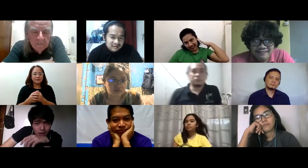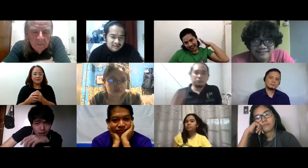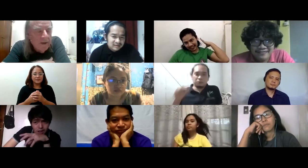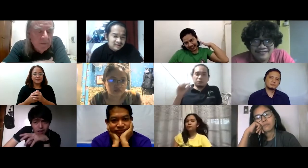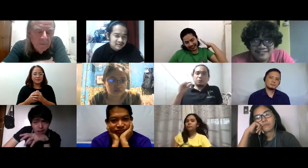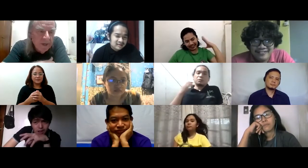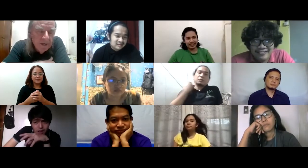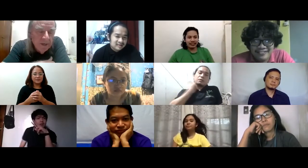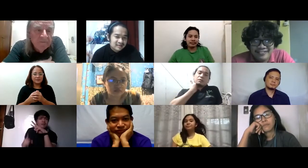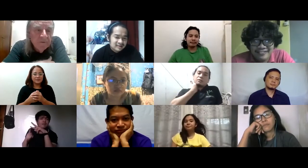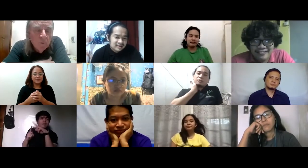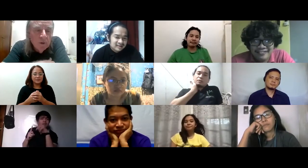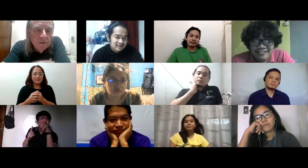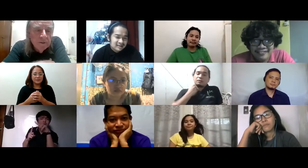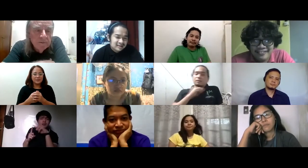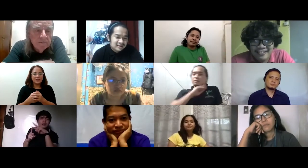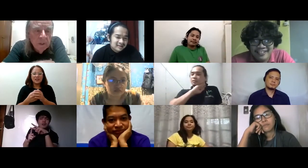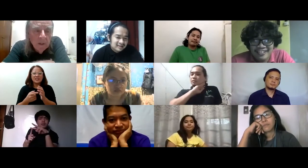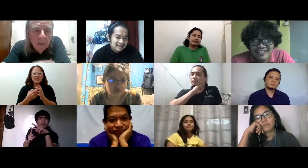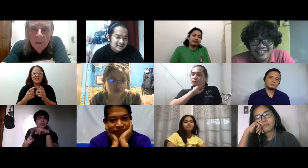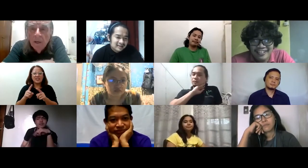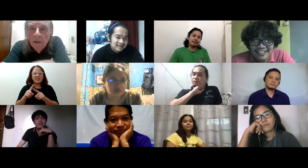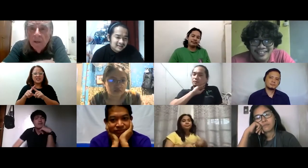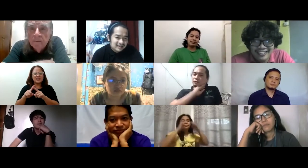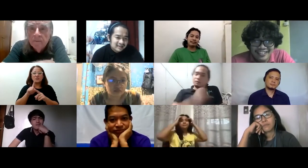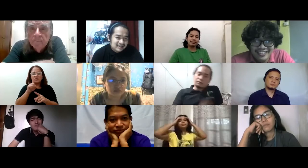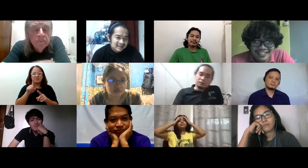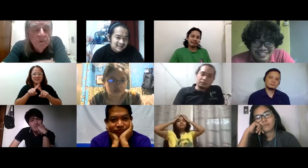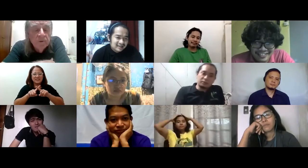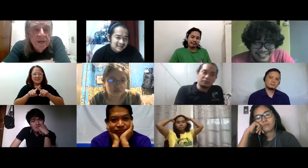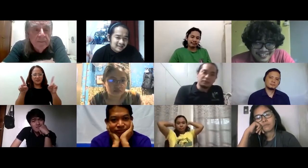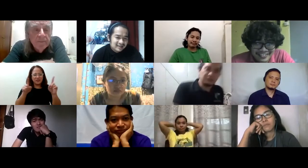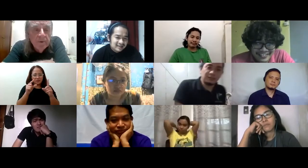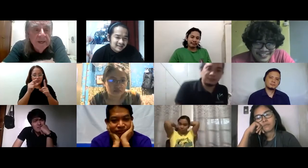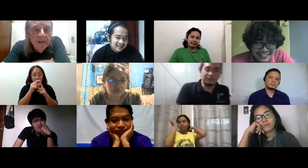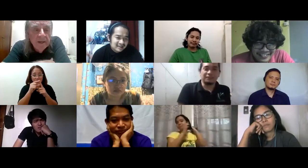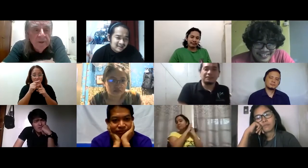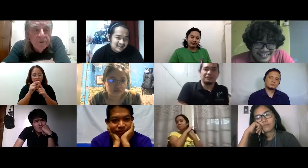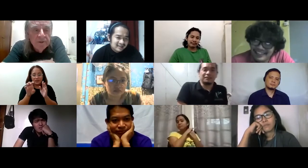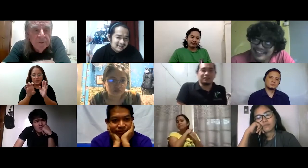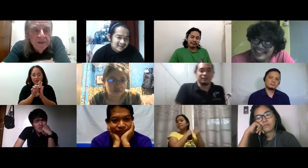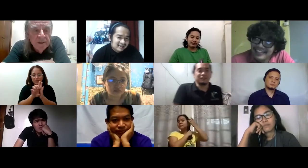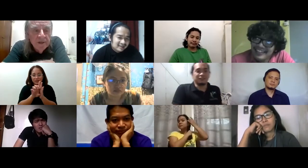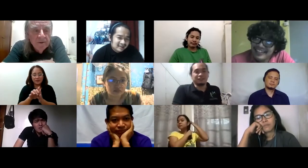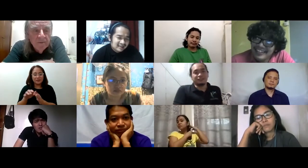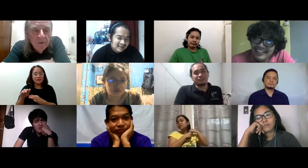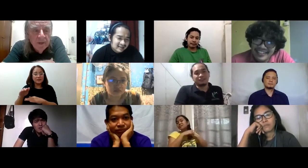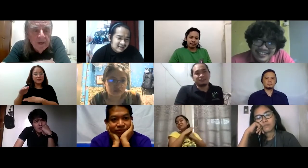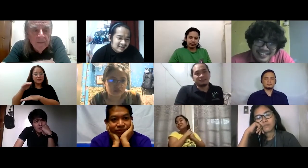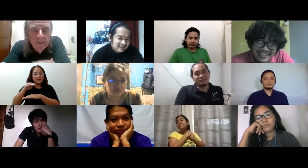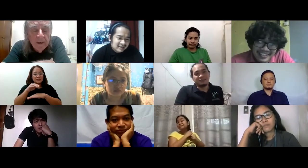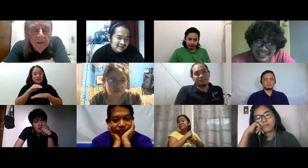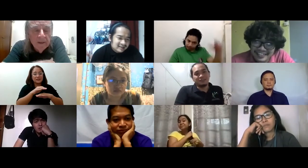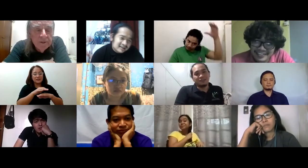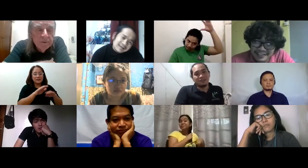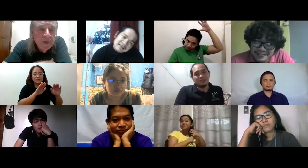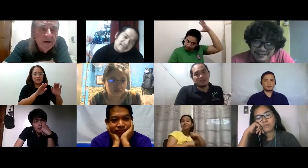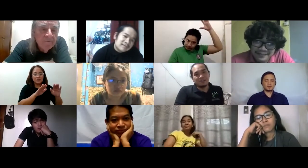have completely different words. For example, in English, American English, we have the